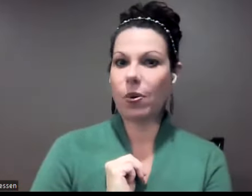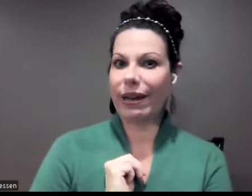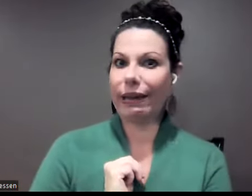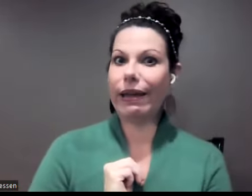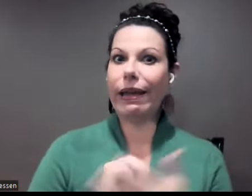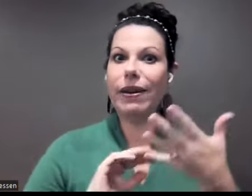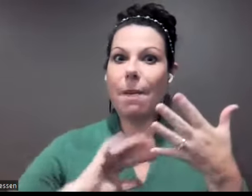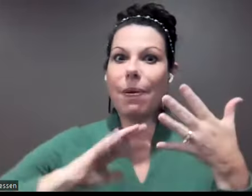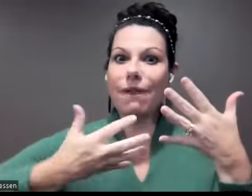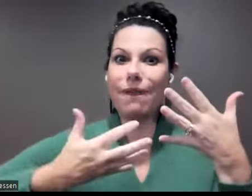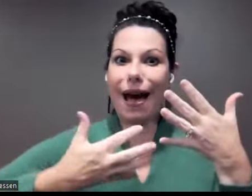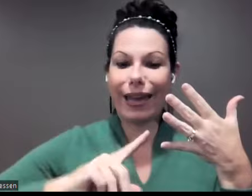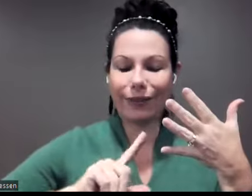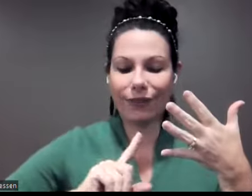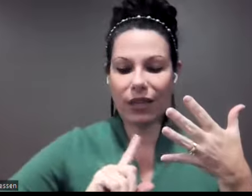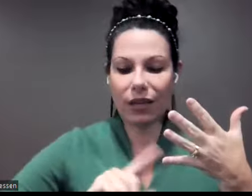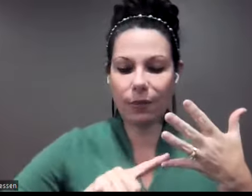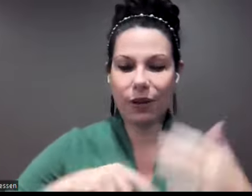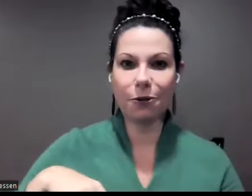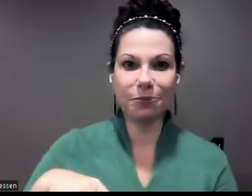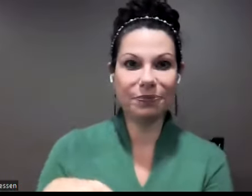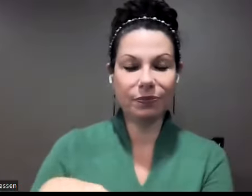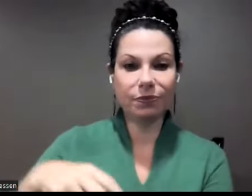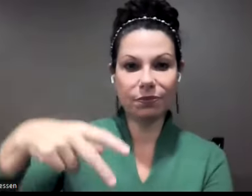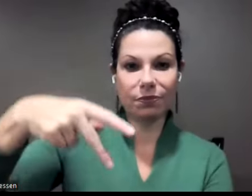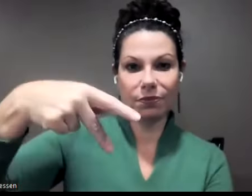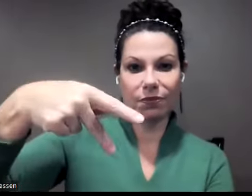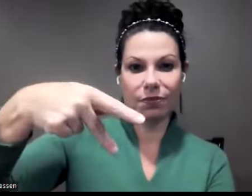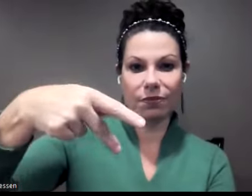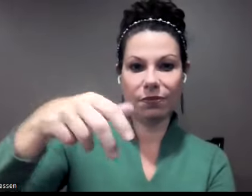Okay, and number 5. Here we go.